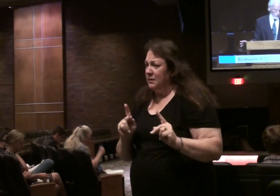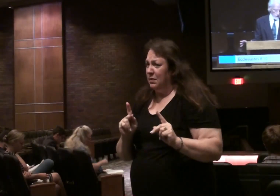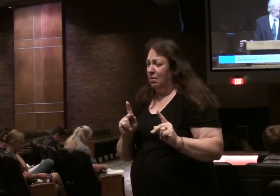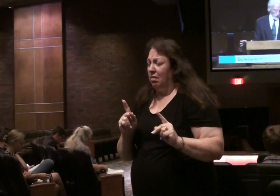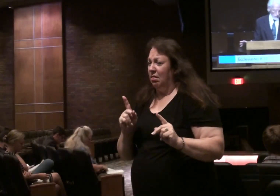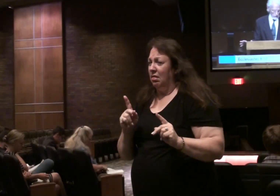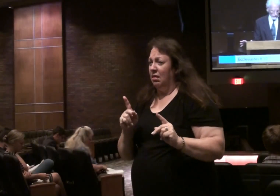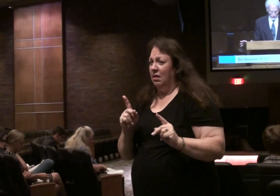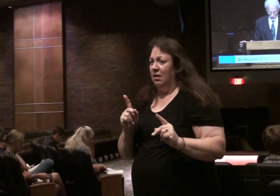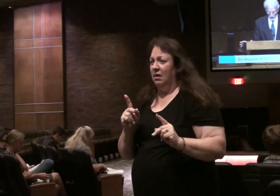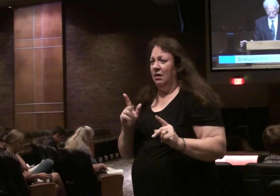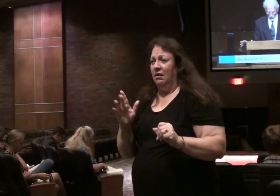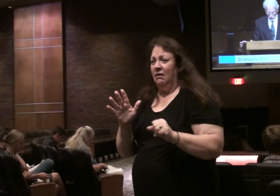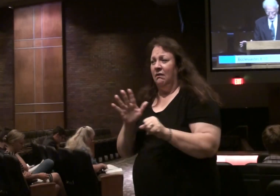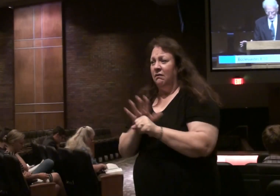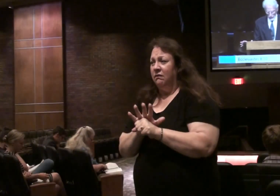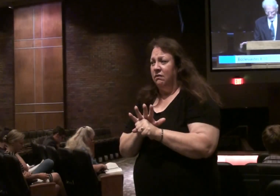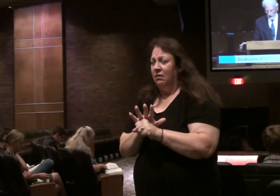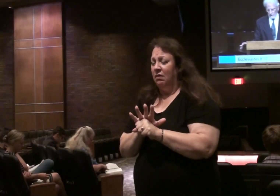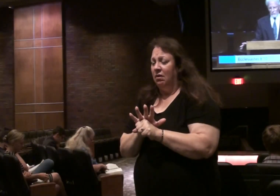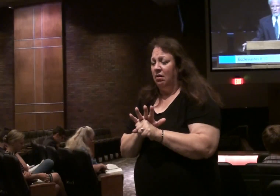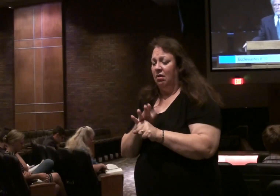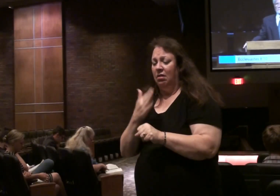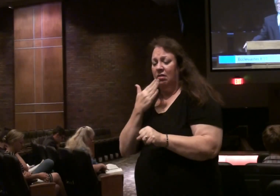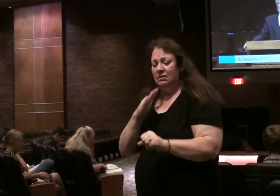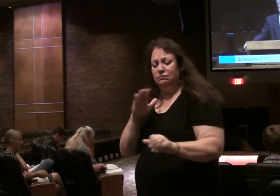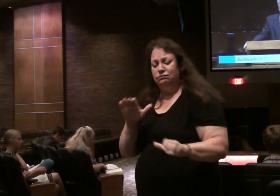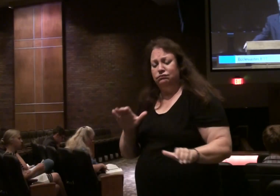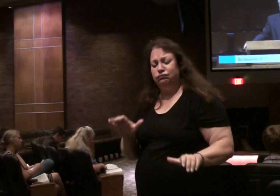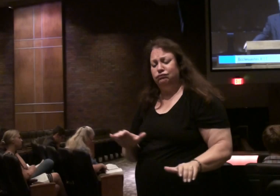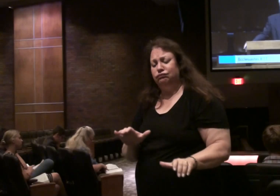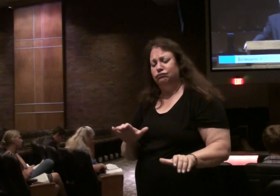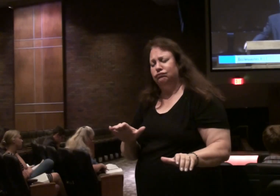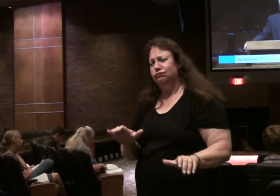among them are given fully to evil.